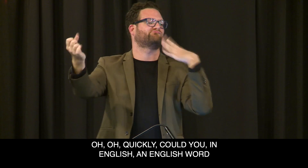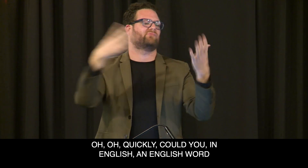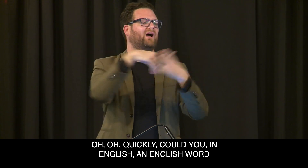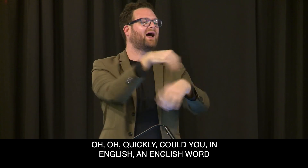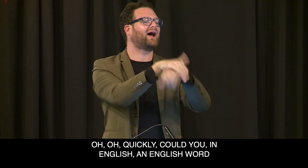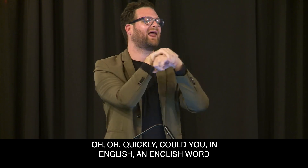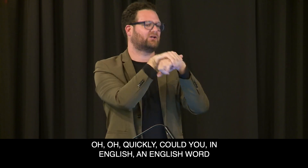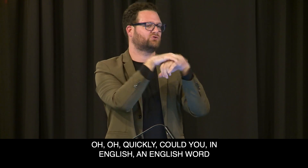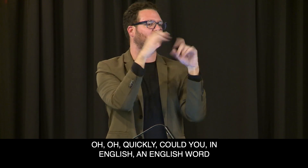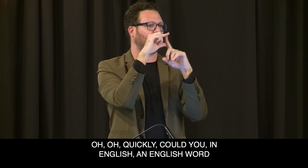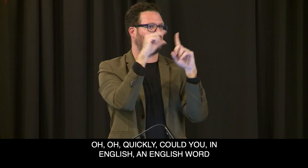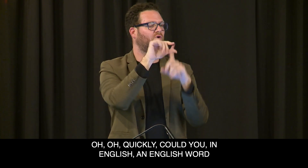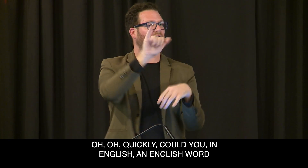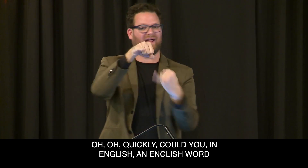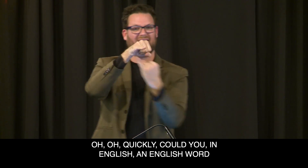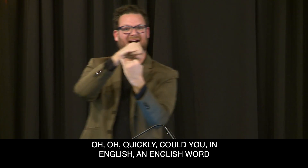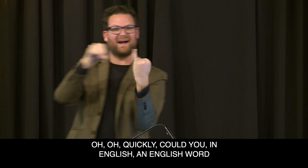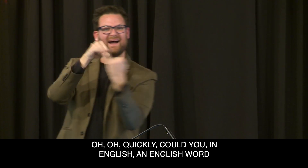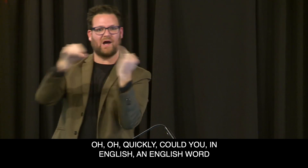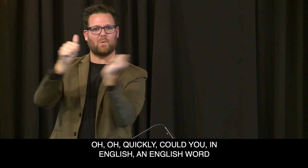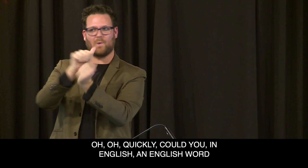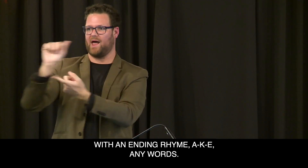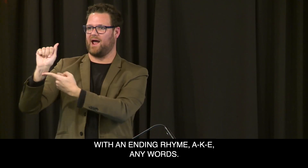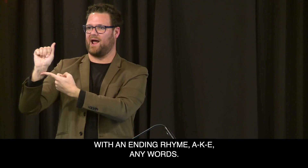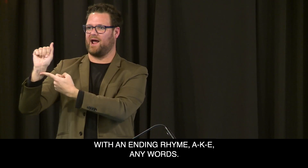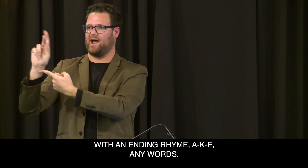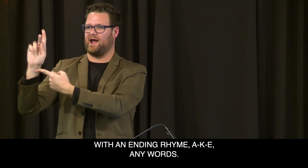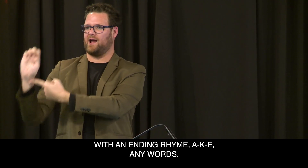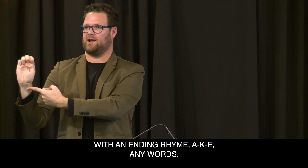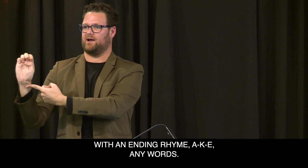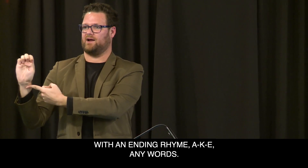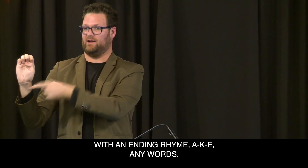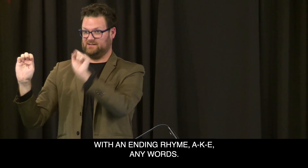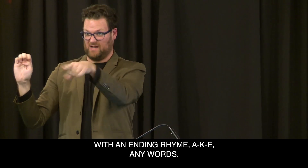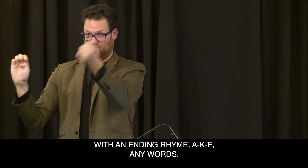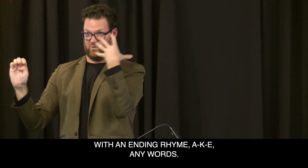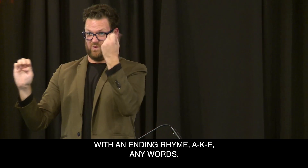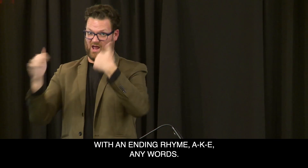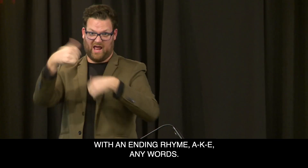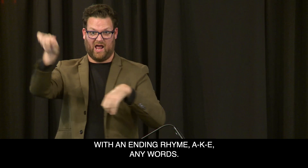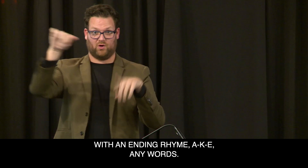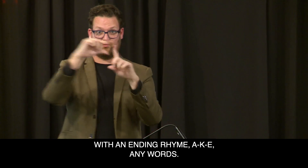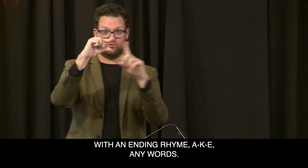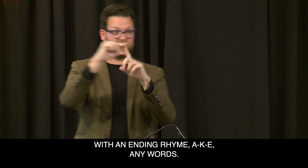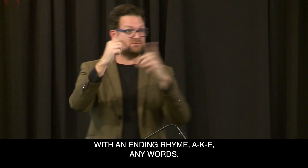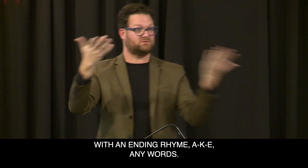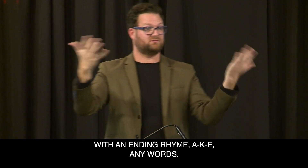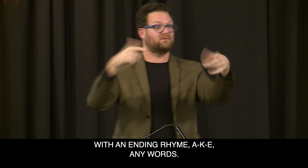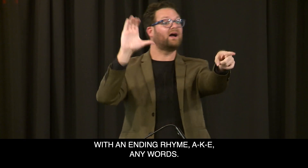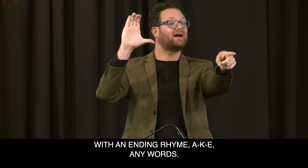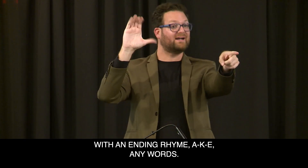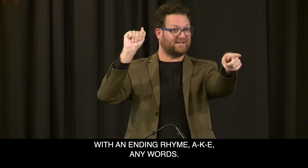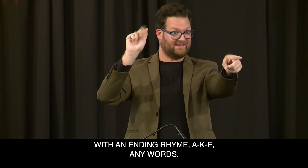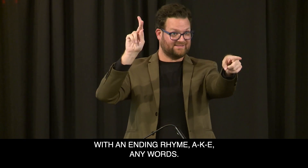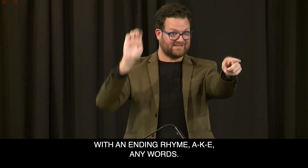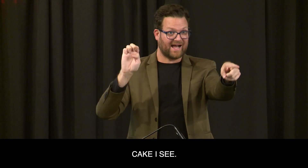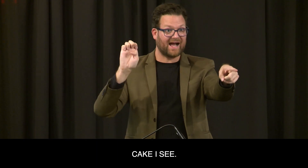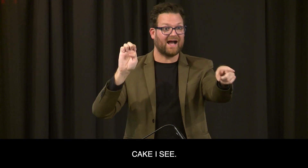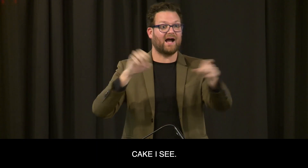Quickly, could you, in English, an English word with an ending rhyme, the A-K-E? Any words A-K? Cake,